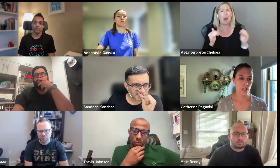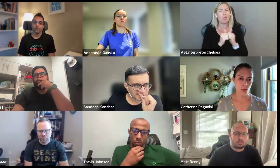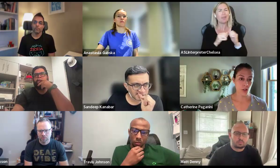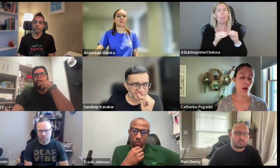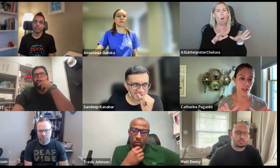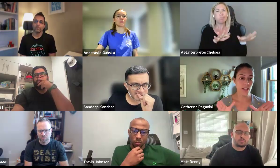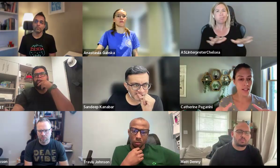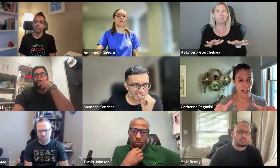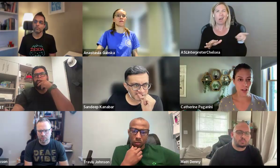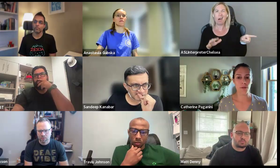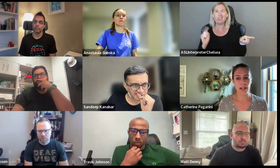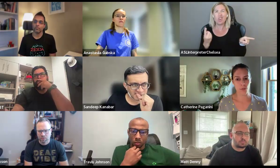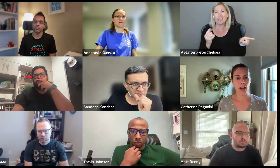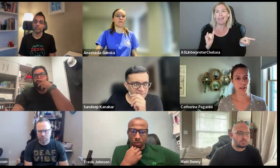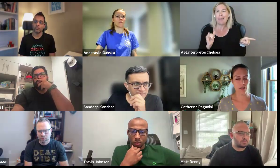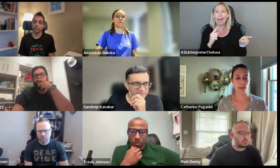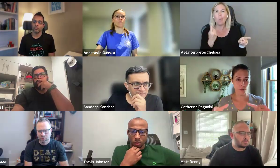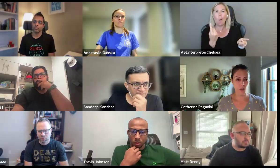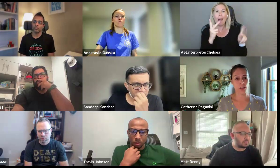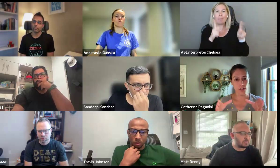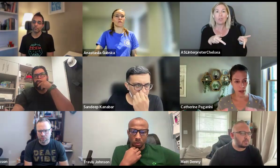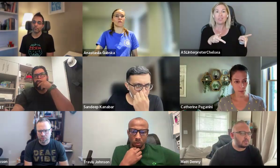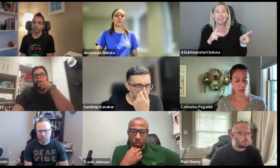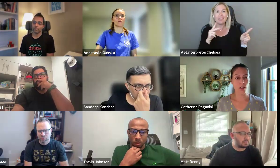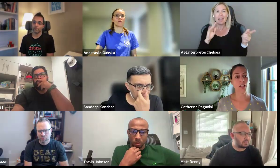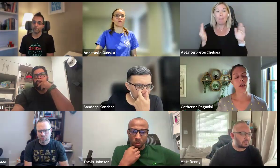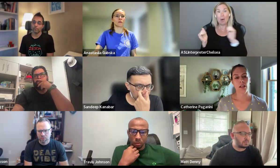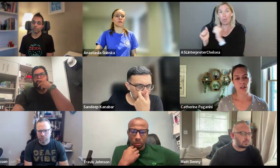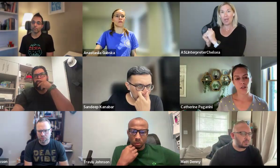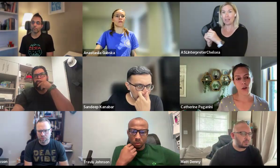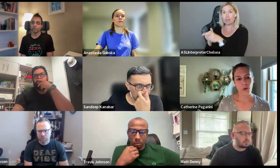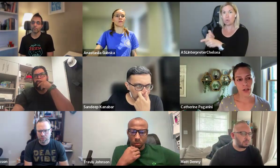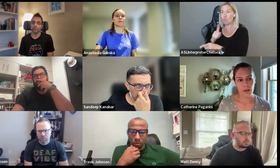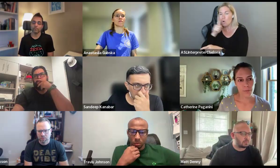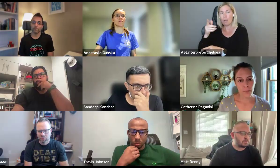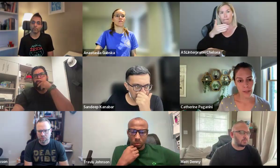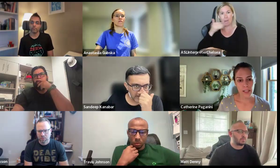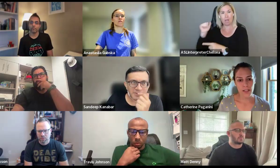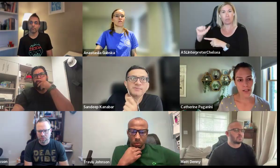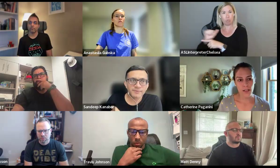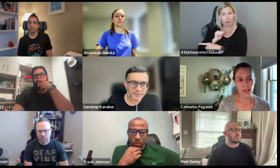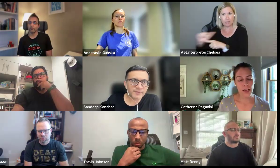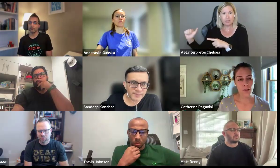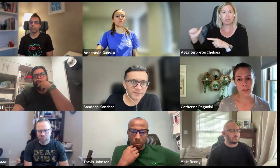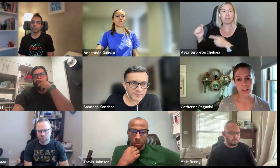this person. No, this is actually best practices. It's official, it's published. So please, yeah,